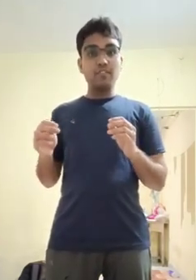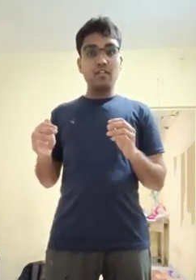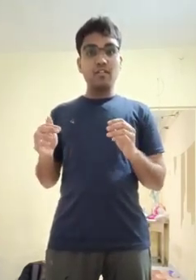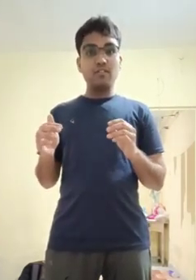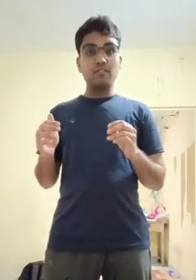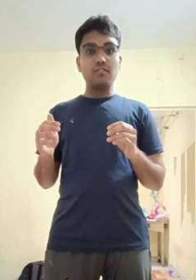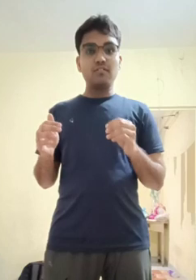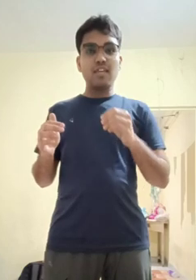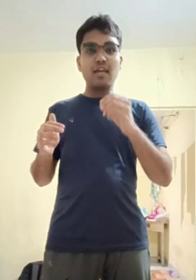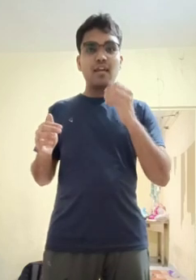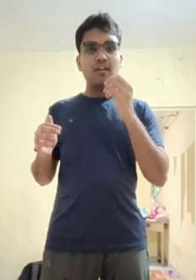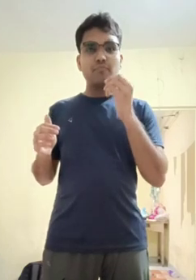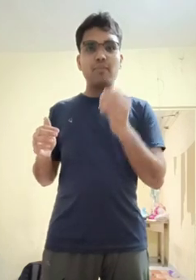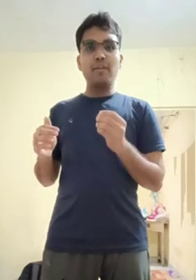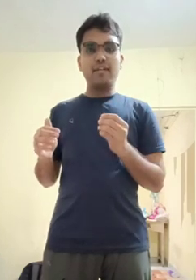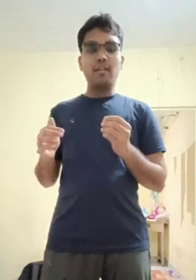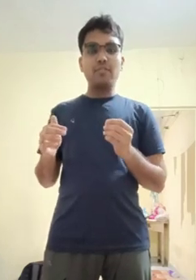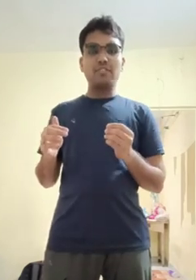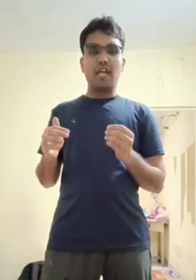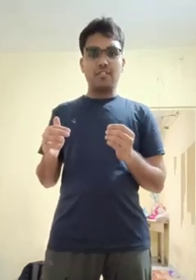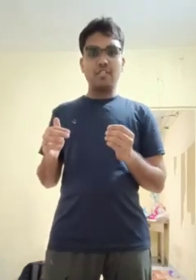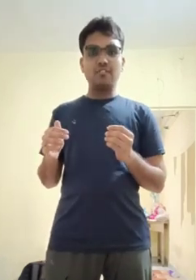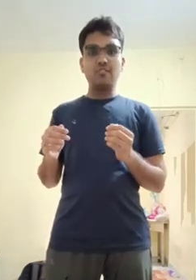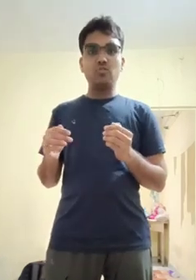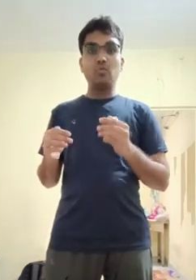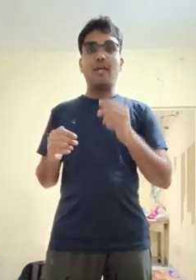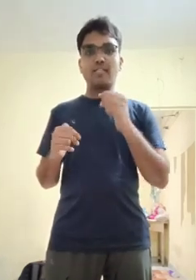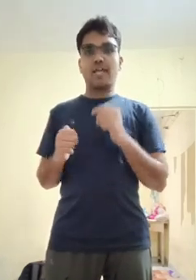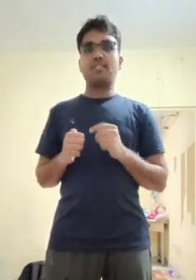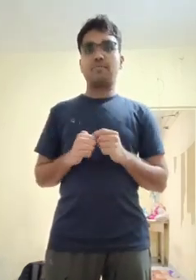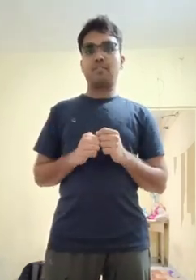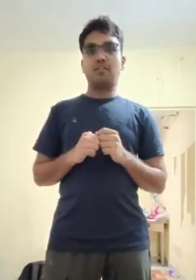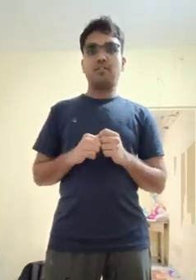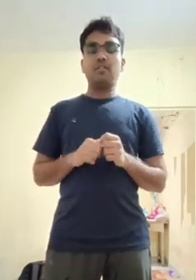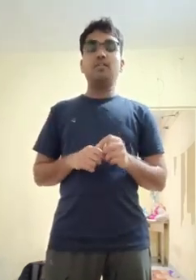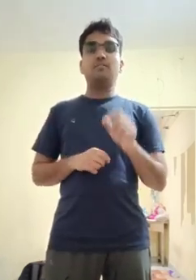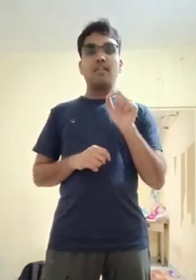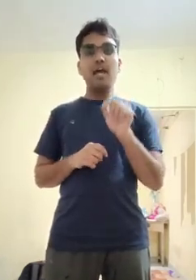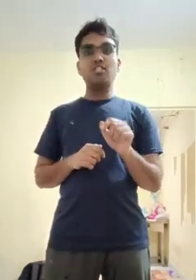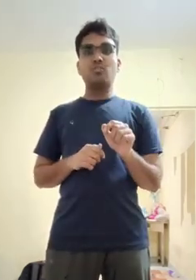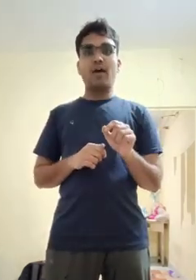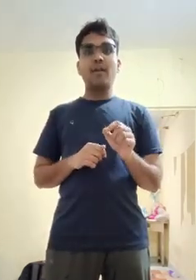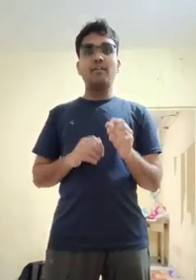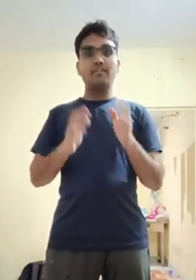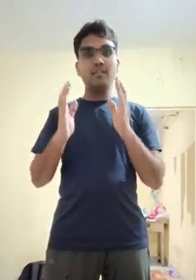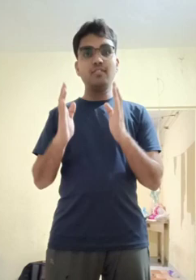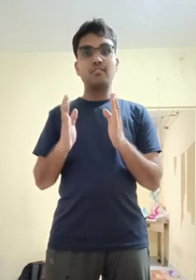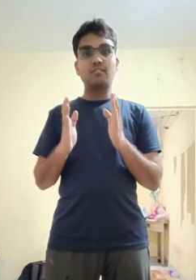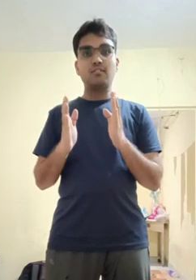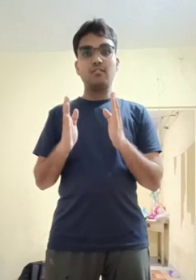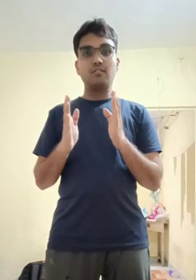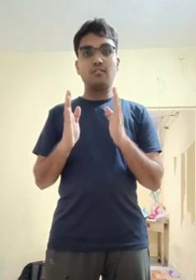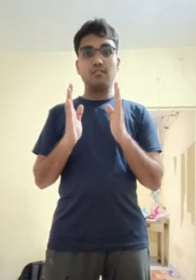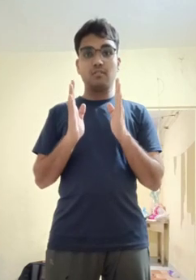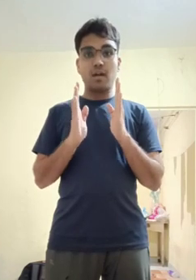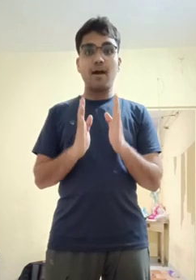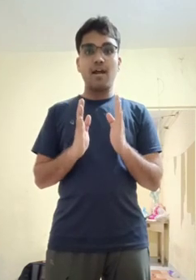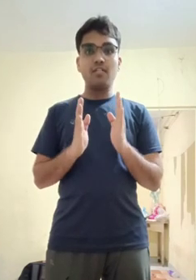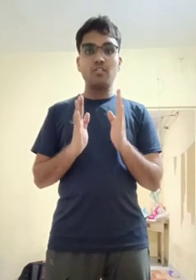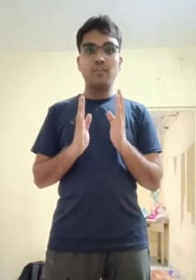exception, there are maybe little bit chances to rise exception. That's why these commands which